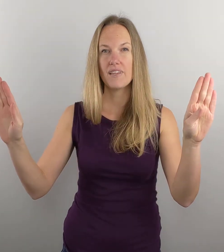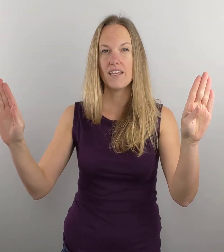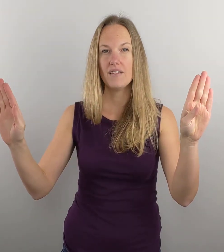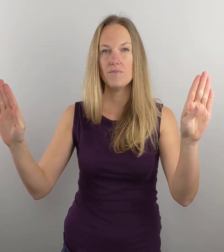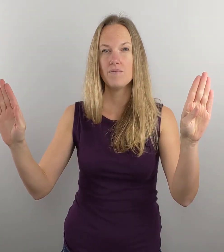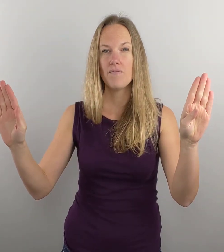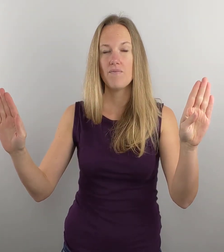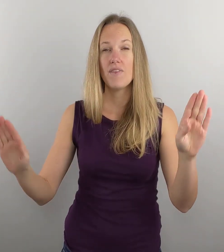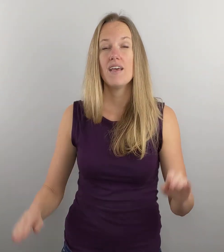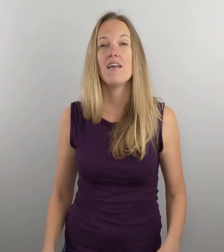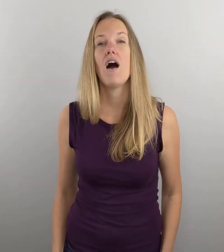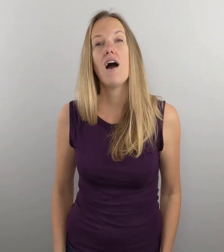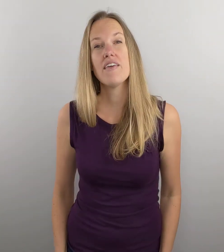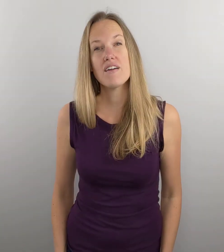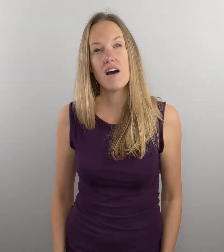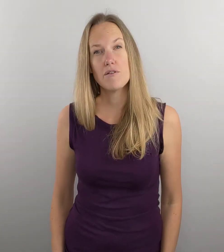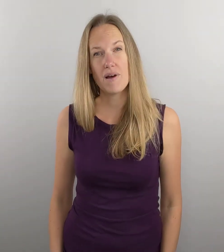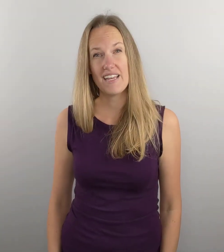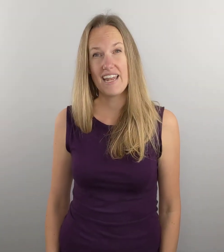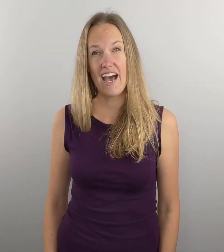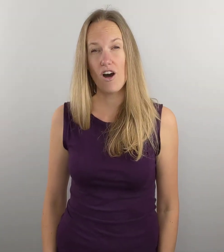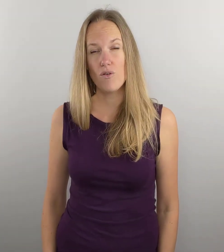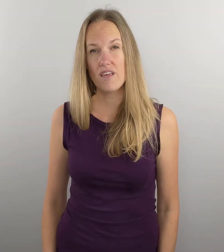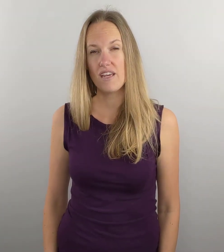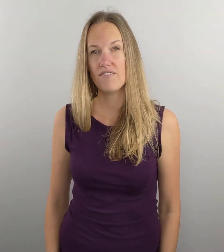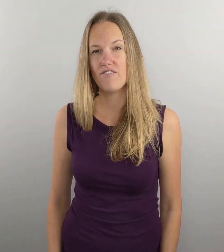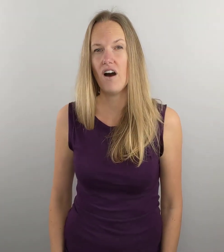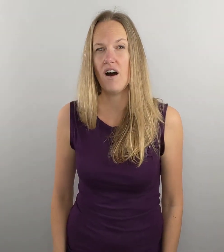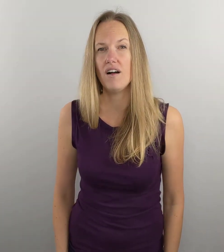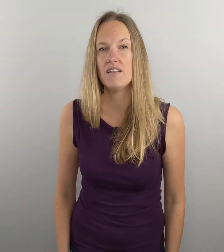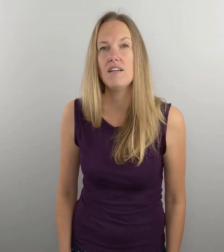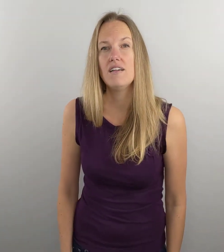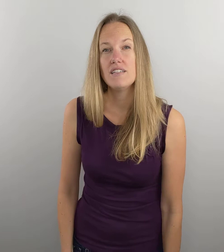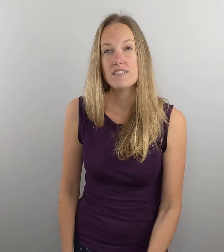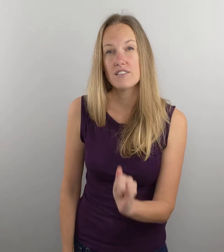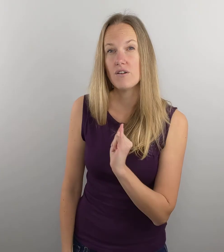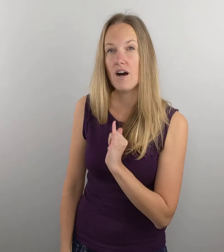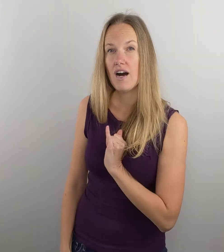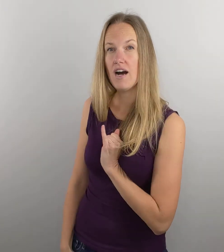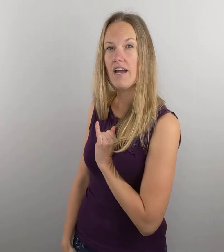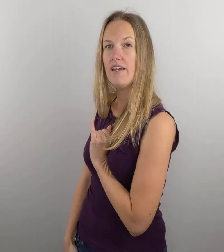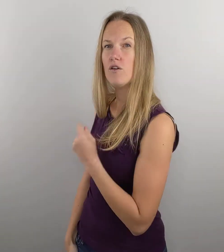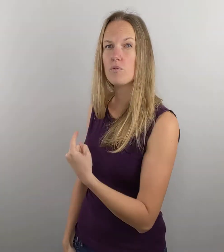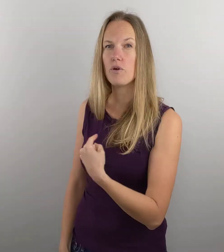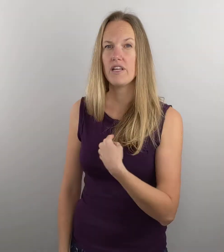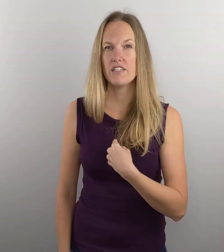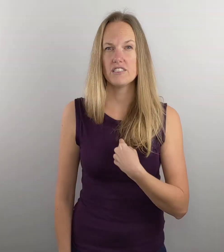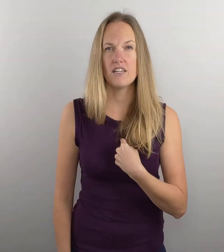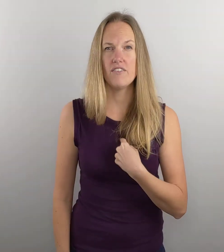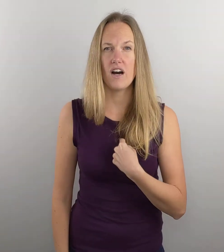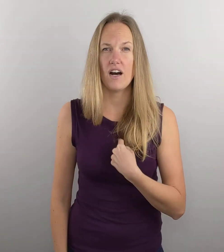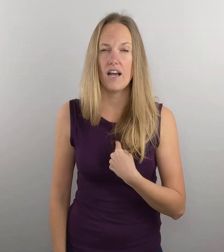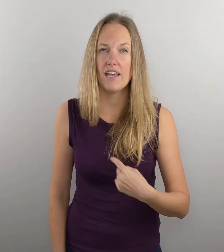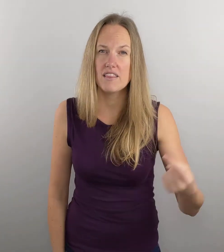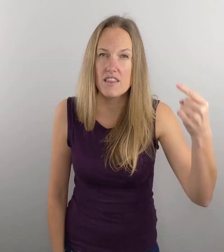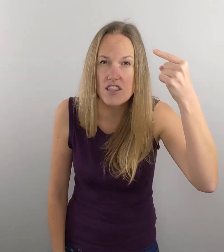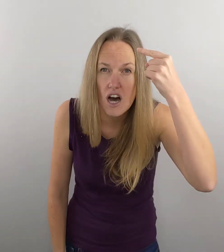Okay, I thought by now they'd fall. So I, or pointing to yourself, I, and then